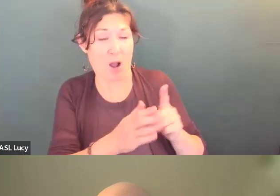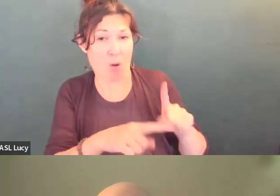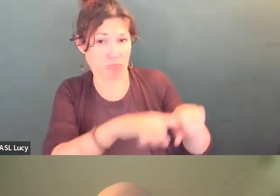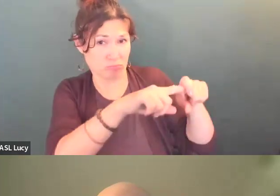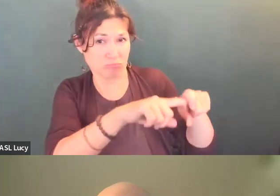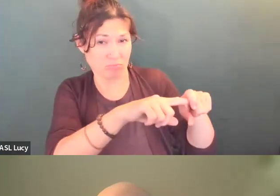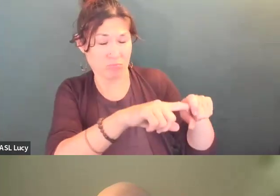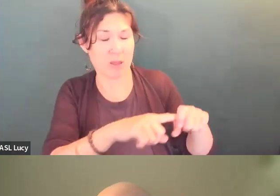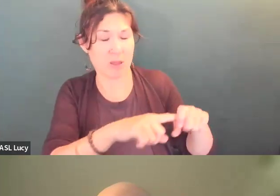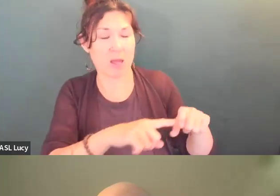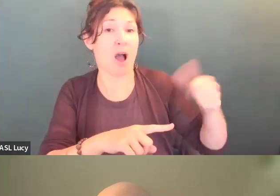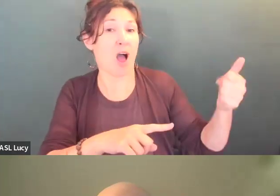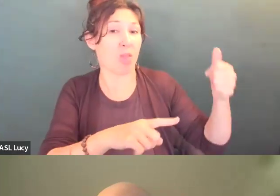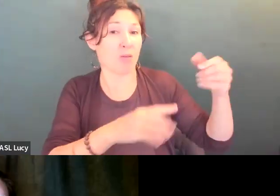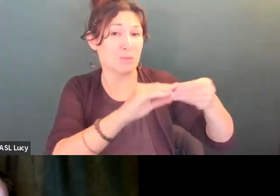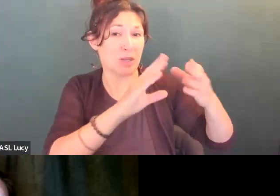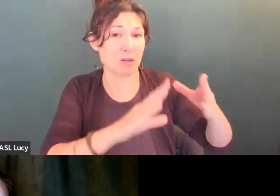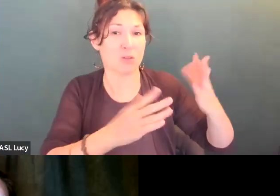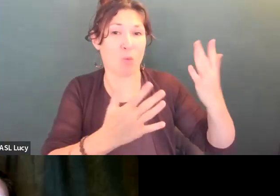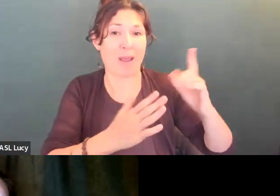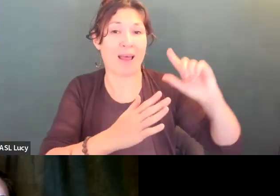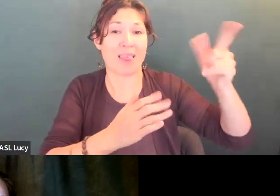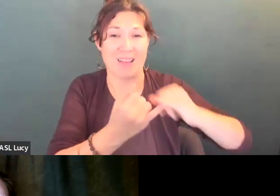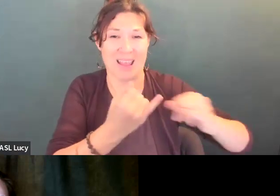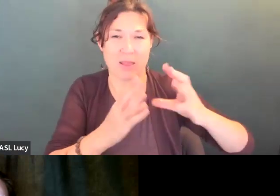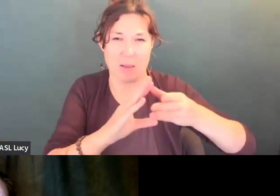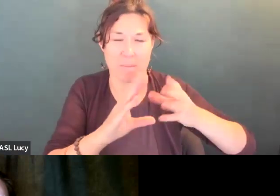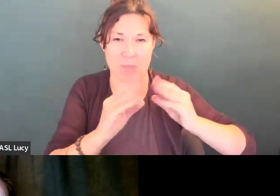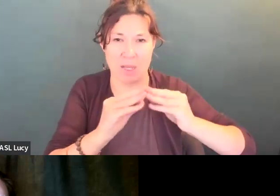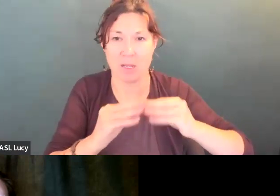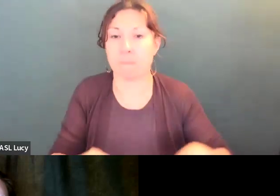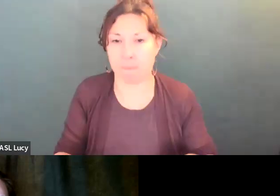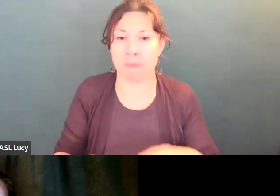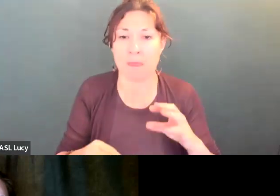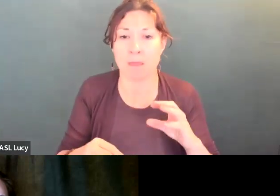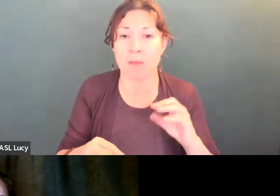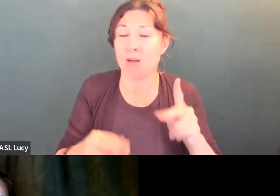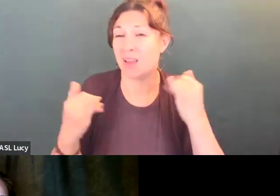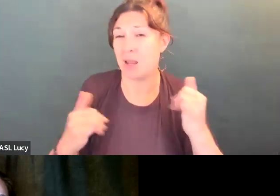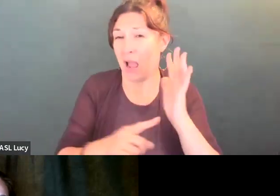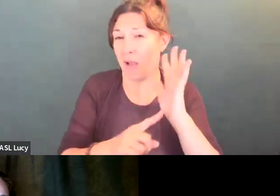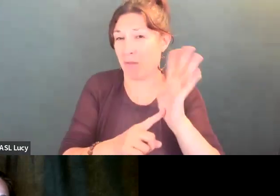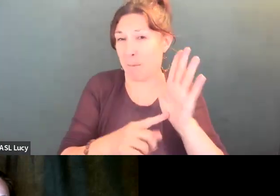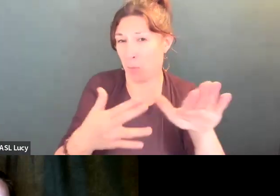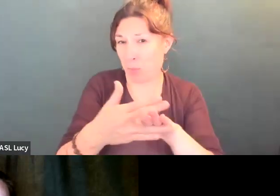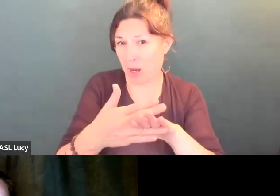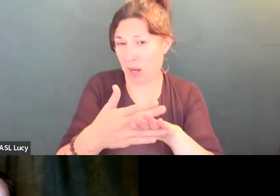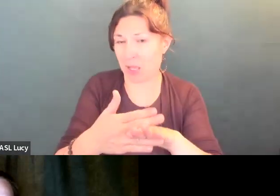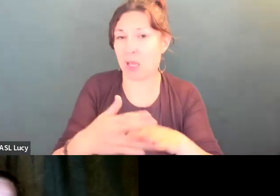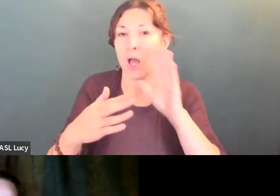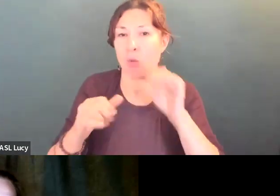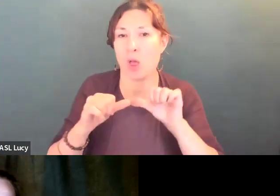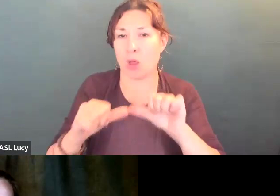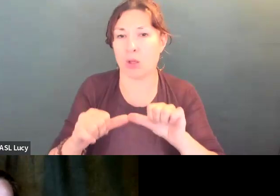to testify at the end of the meeting. Great. Thank you. We're just going to take a 5-minute recess before we do come back